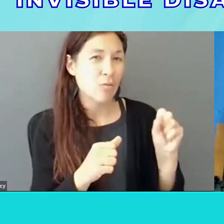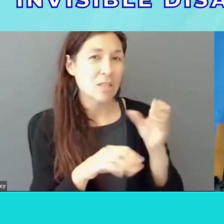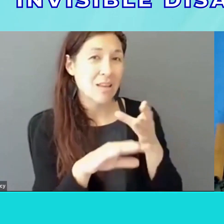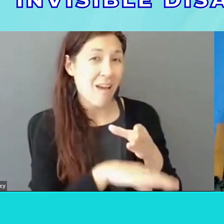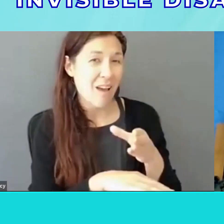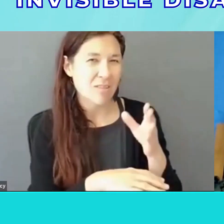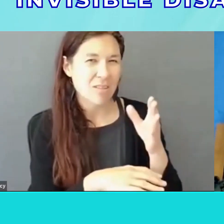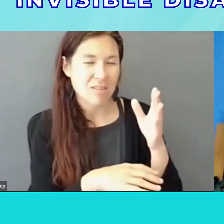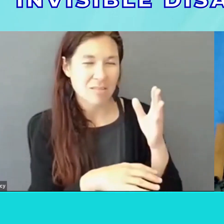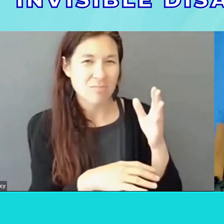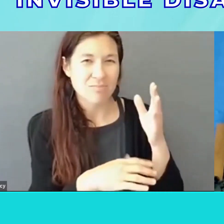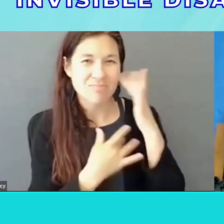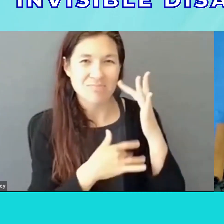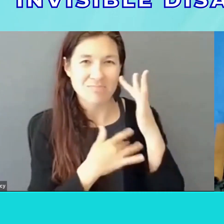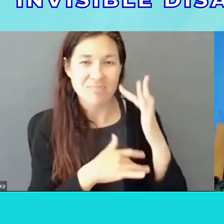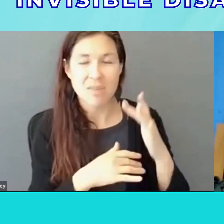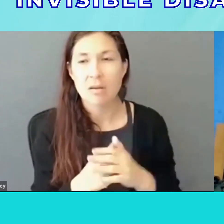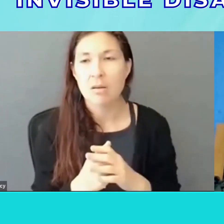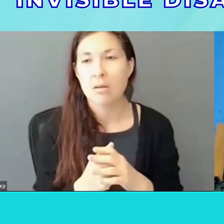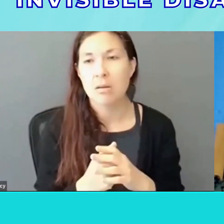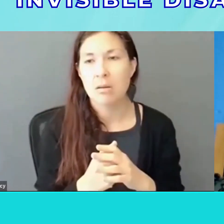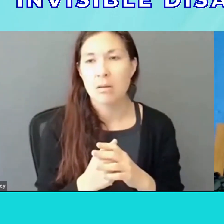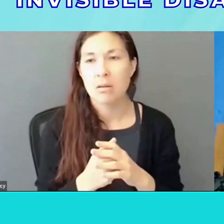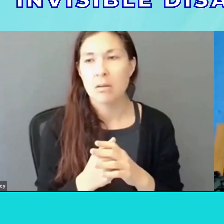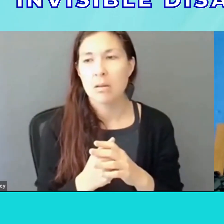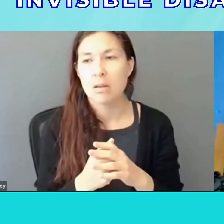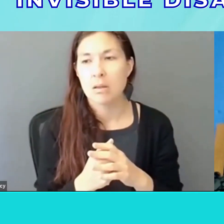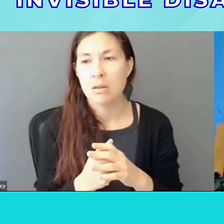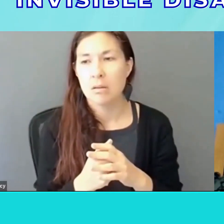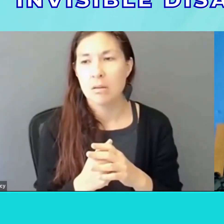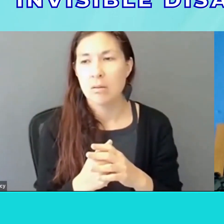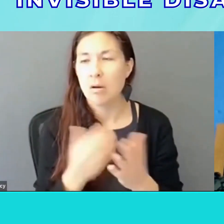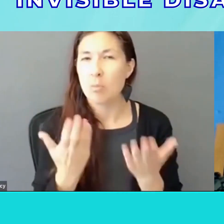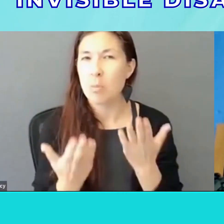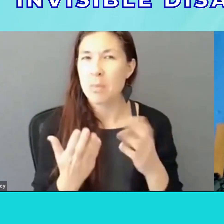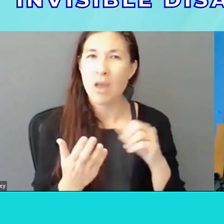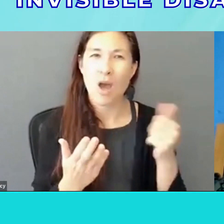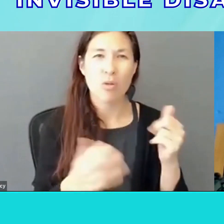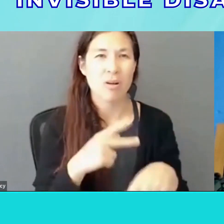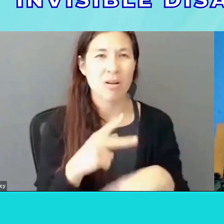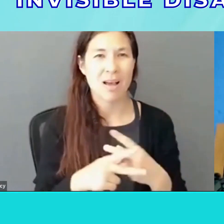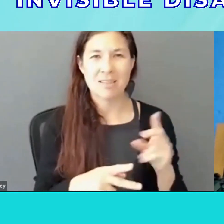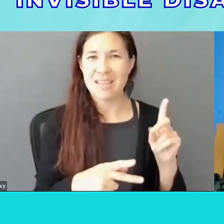COVID infections producing a post-viral POTS diagnosis.